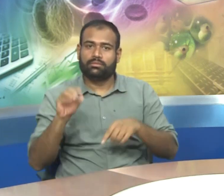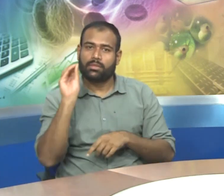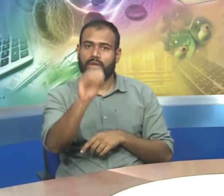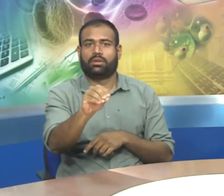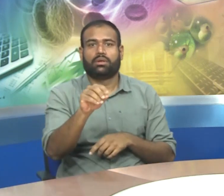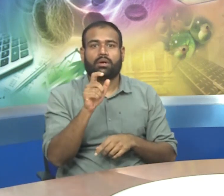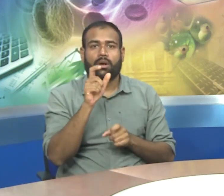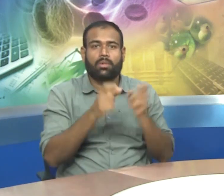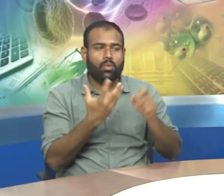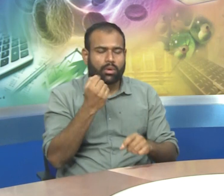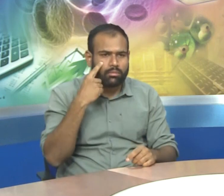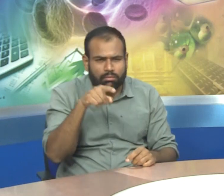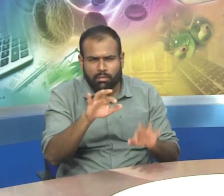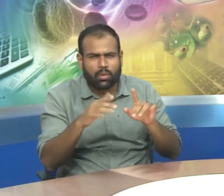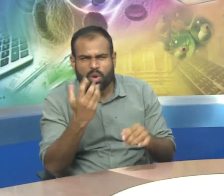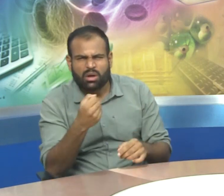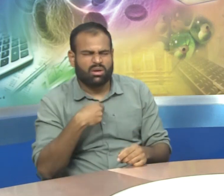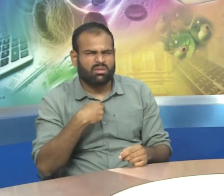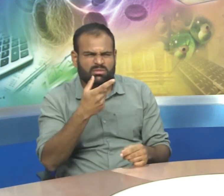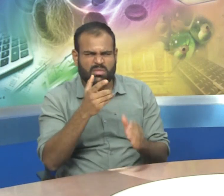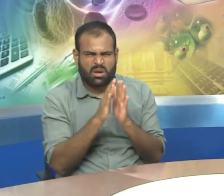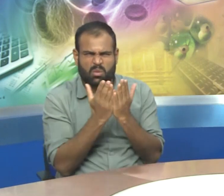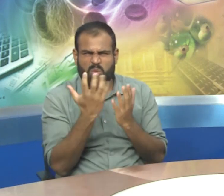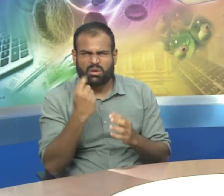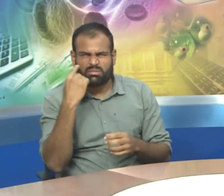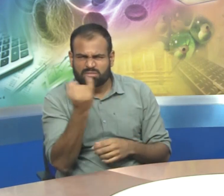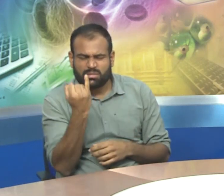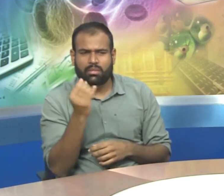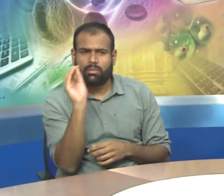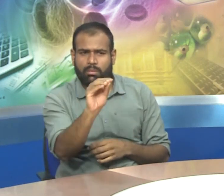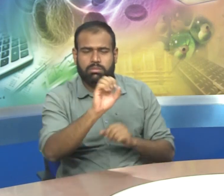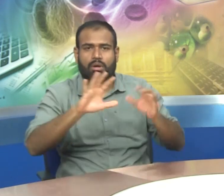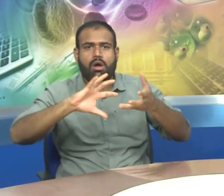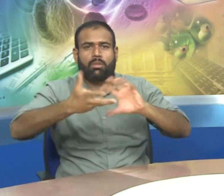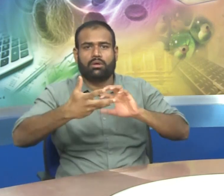an attempt is made to provide exact information.